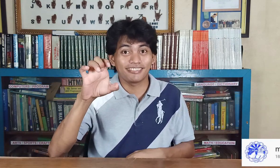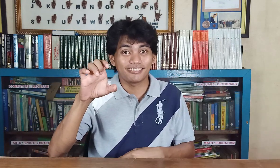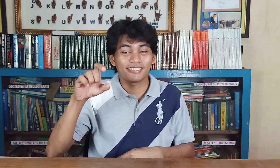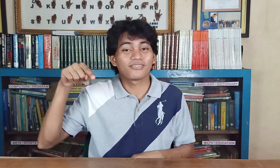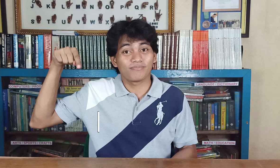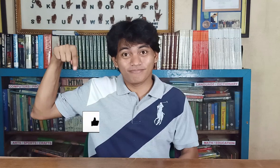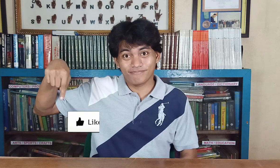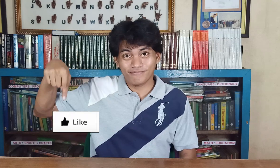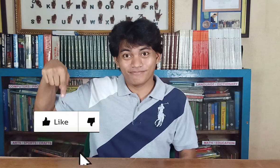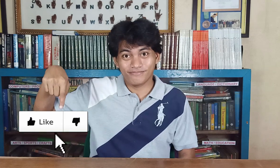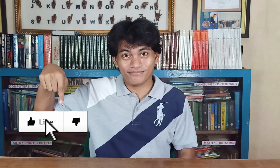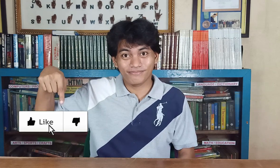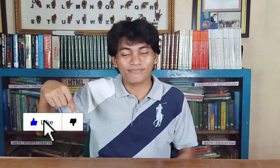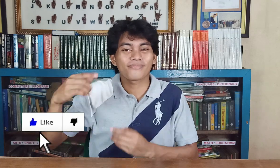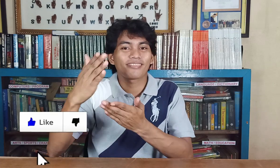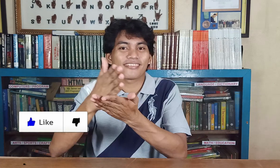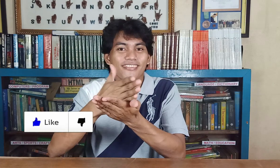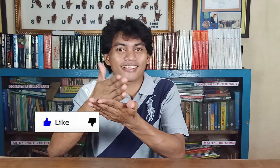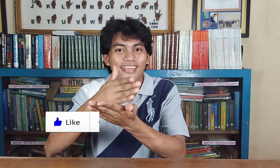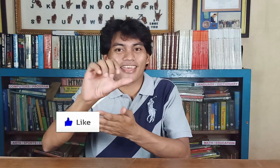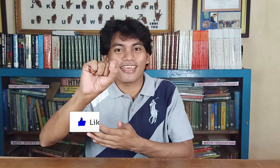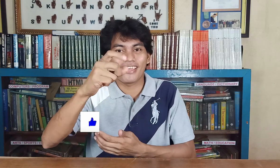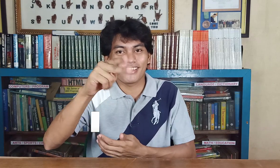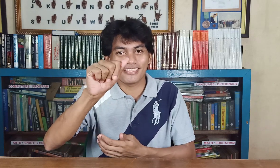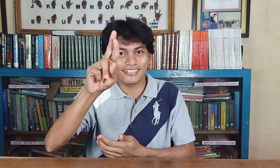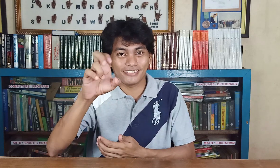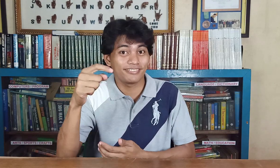press the like button and share.